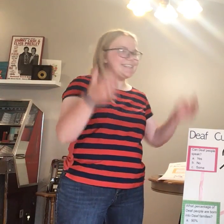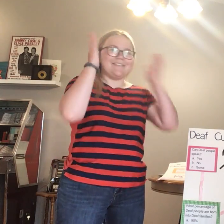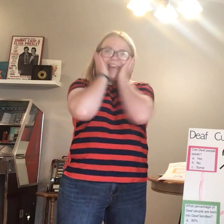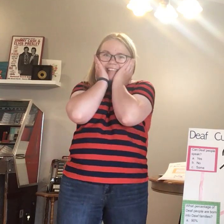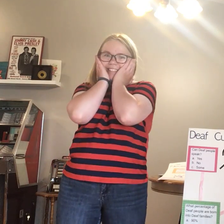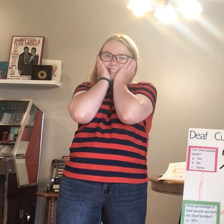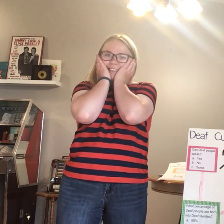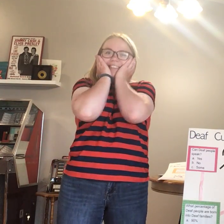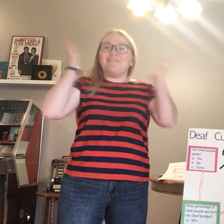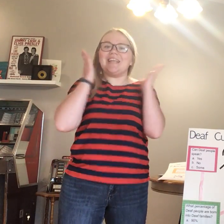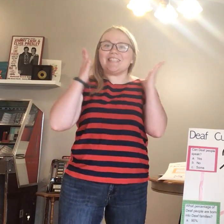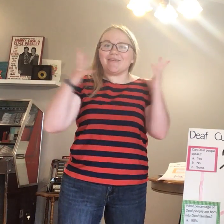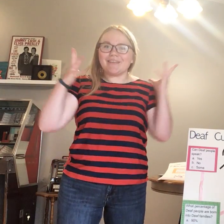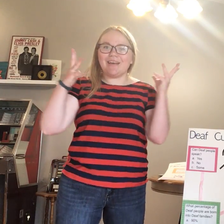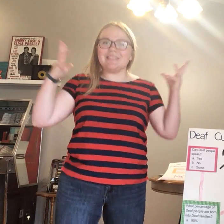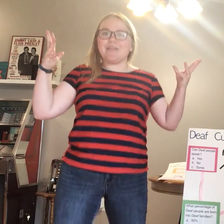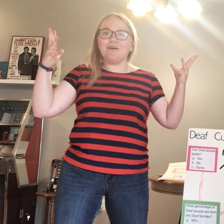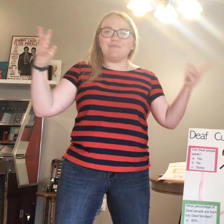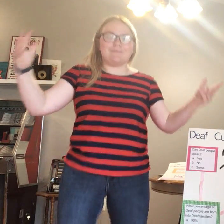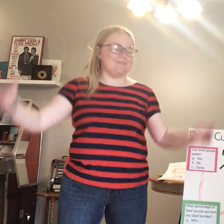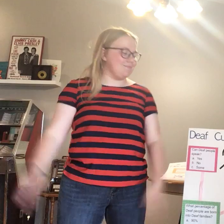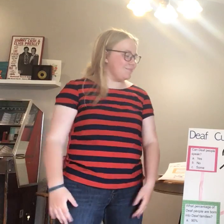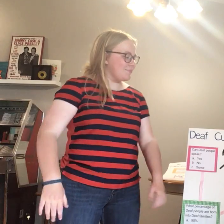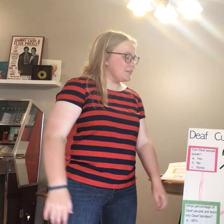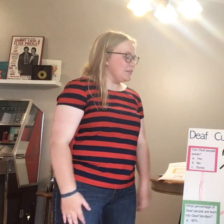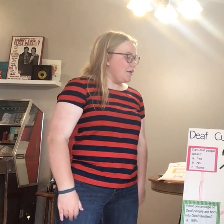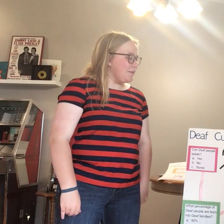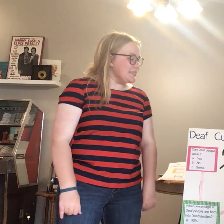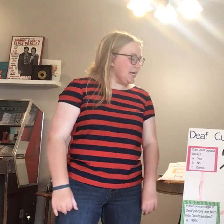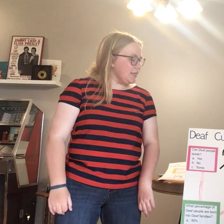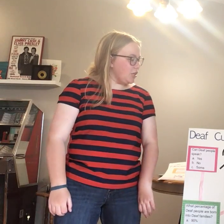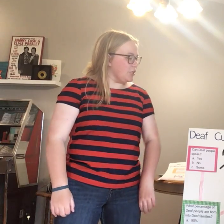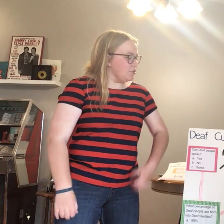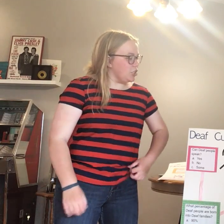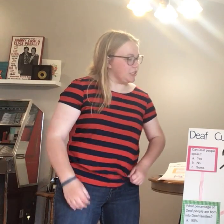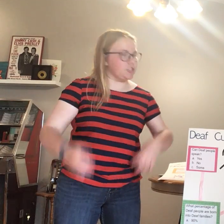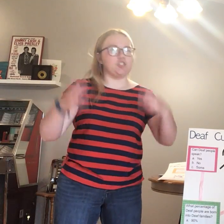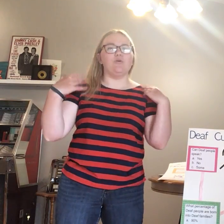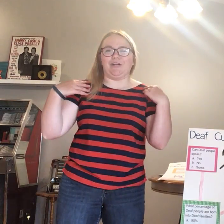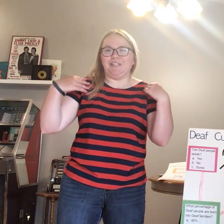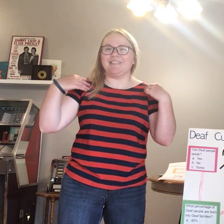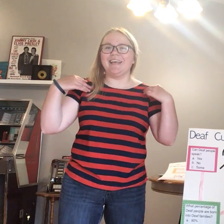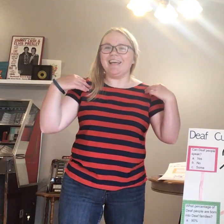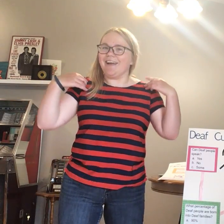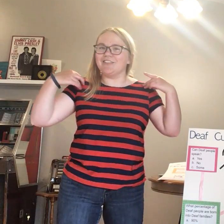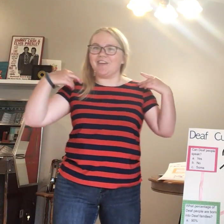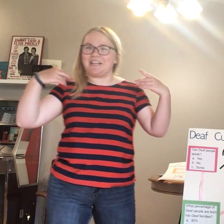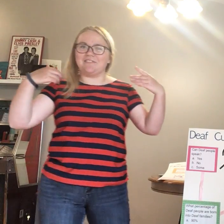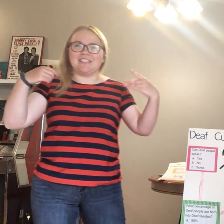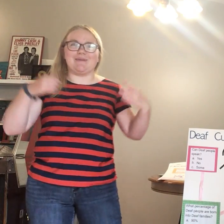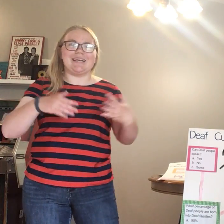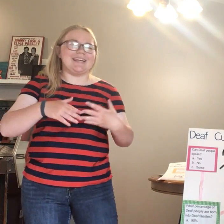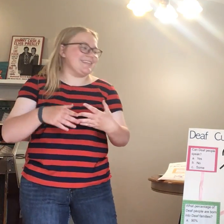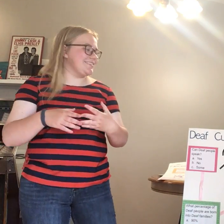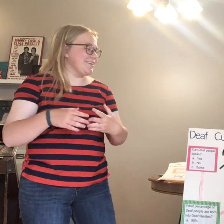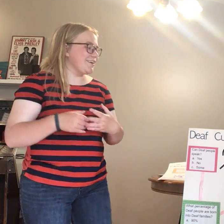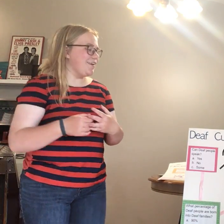the face. The face is where it conveys the tone. My dad thought you would look at their shoulders. I was very confused by that answer,